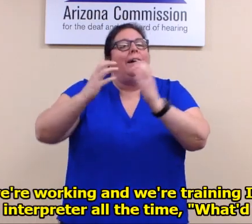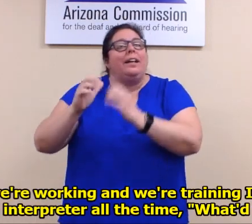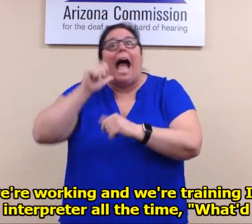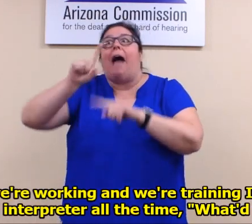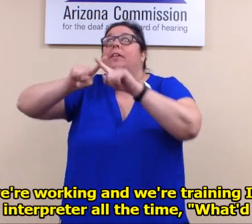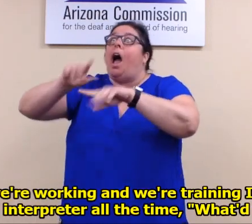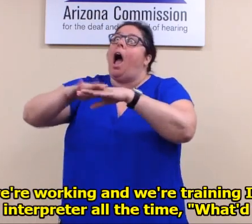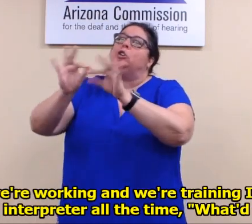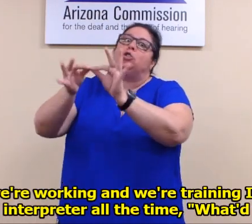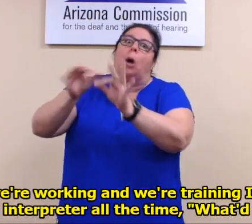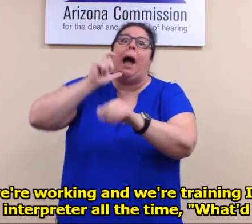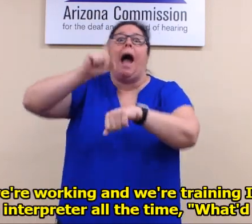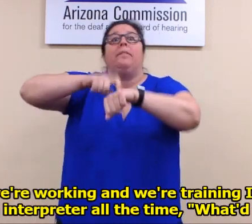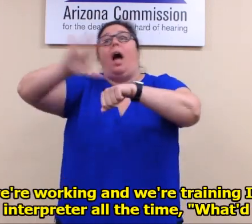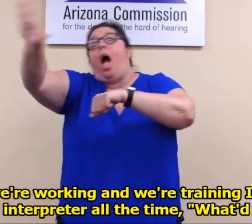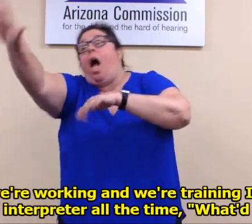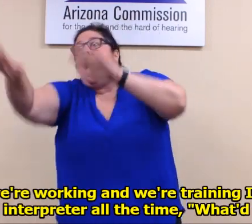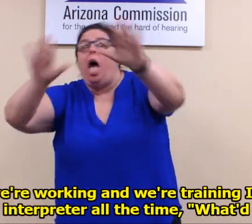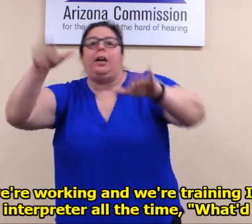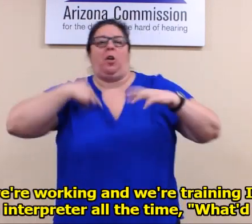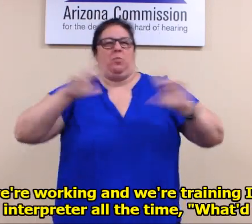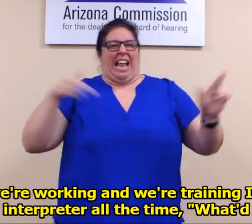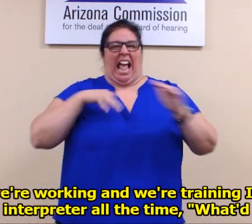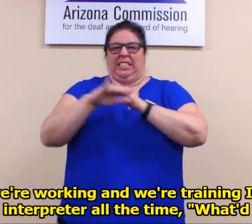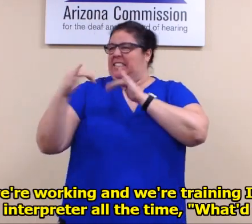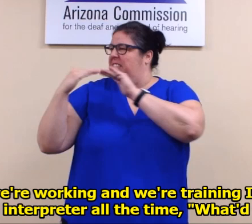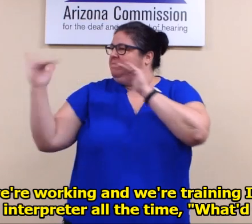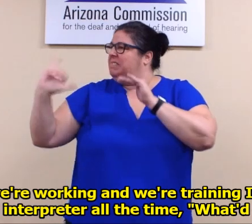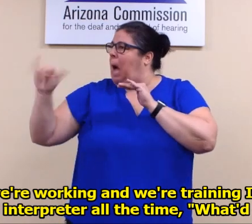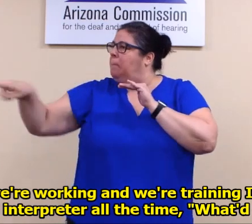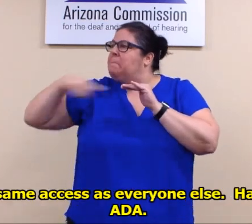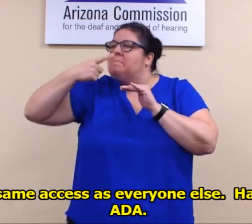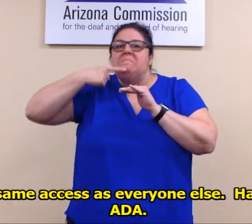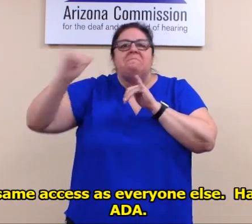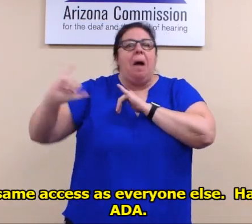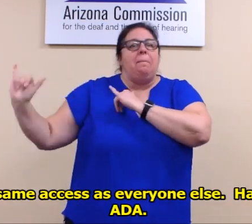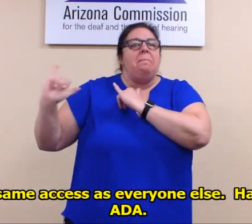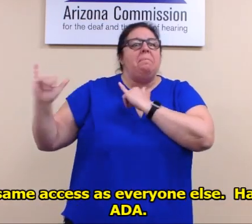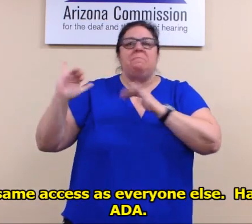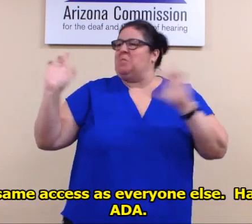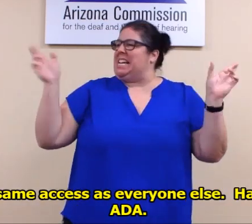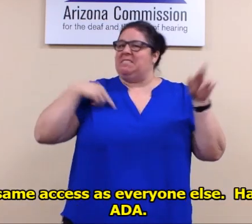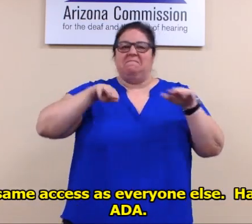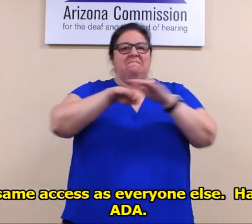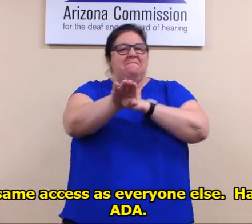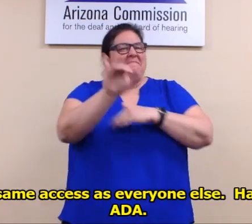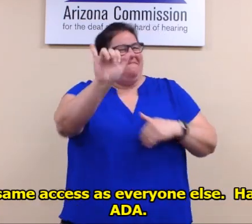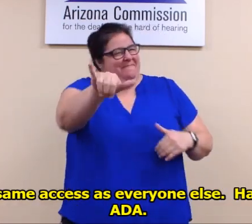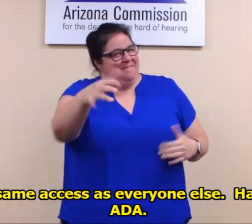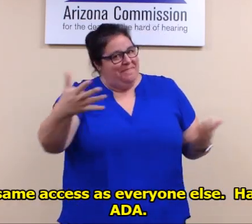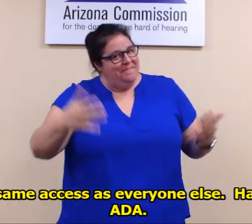we're working and we're training, I don't have to rely on an interpreter all the time. What they say, I have that same access to everyone as everyone